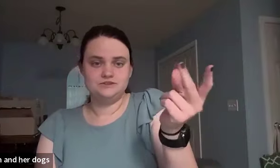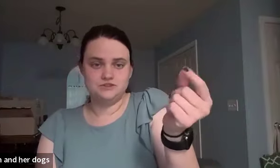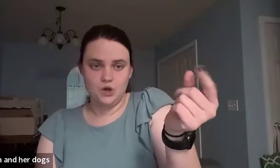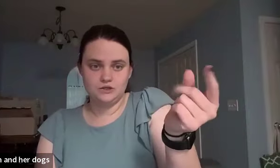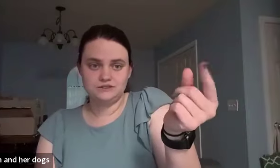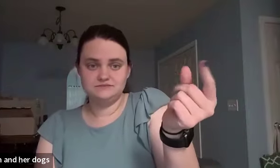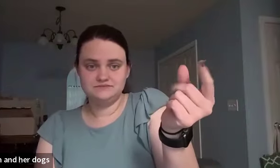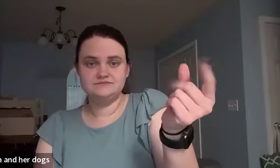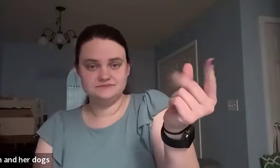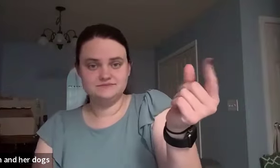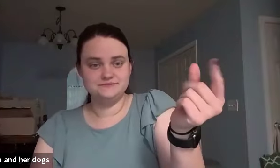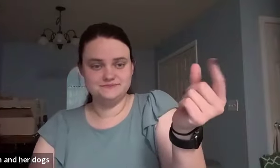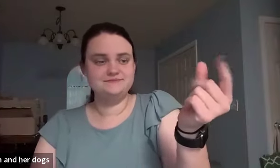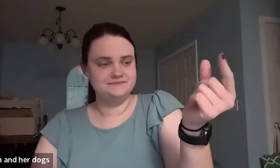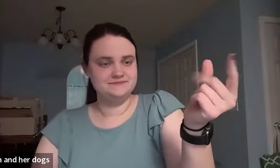or dog.